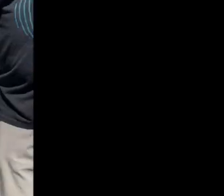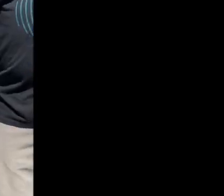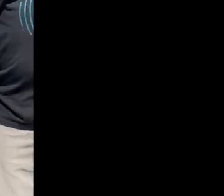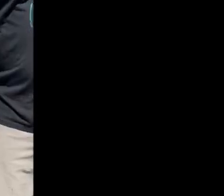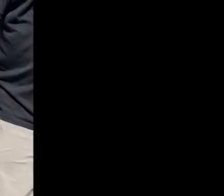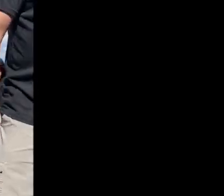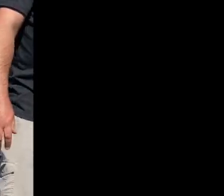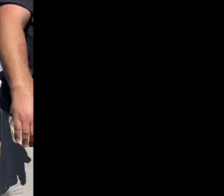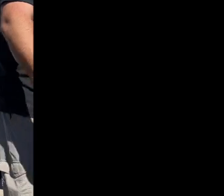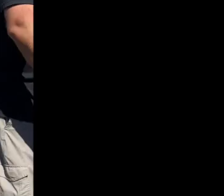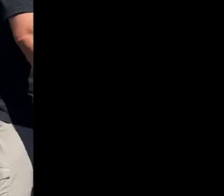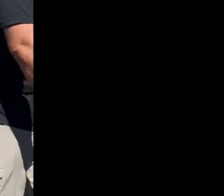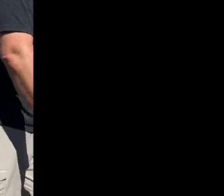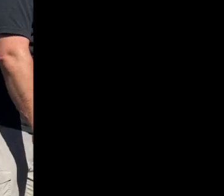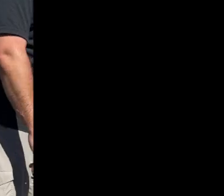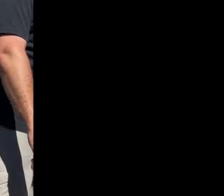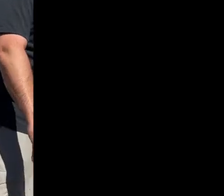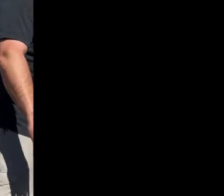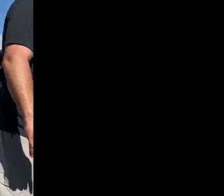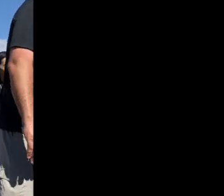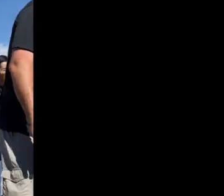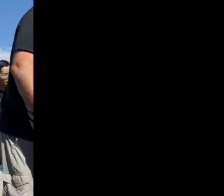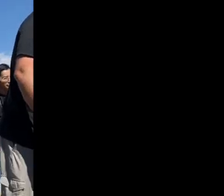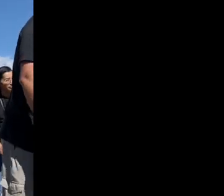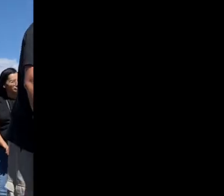Yeah! All right. Okay, you ready?